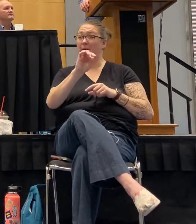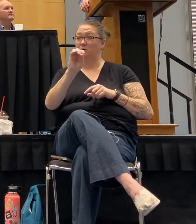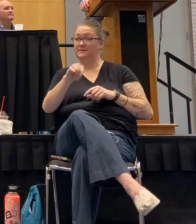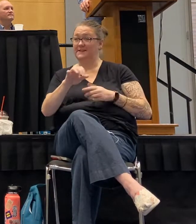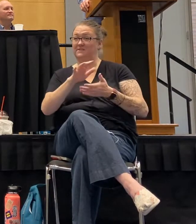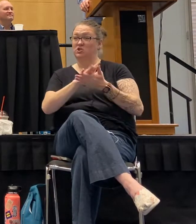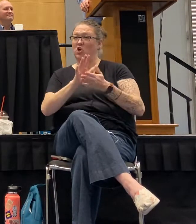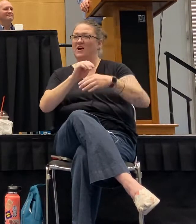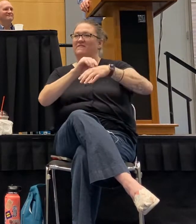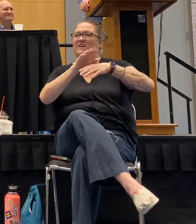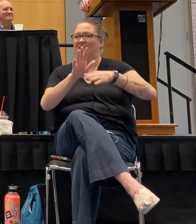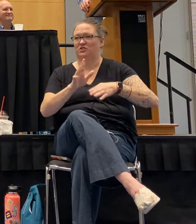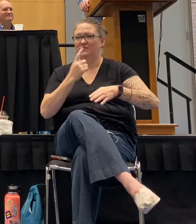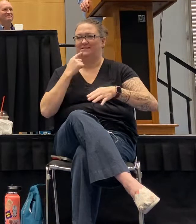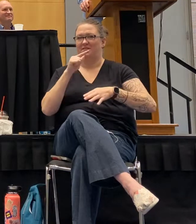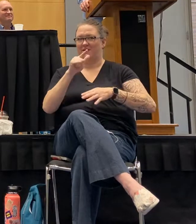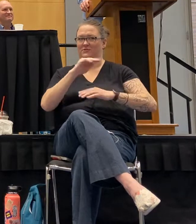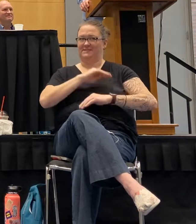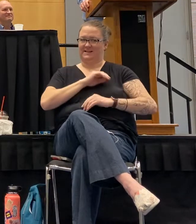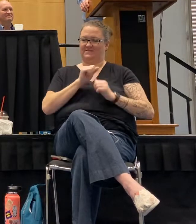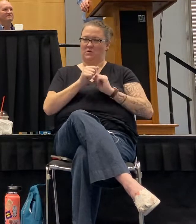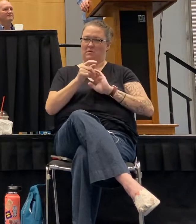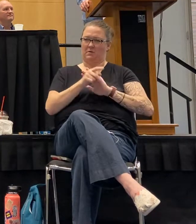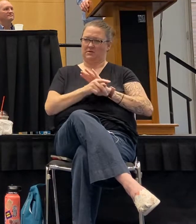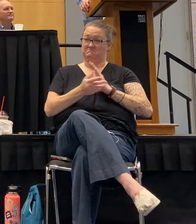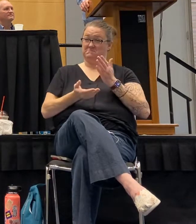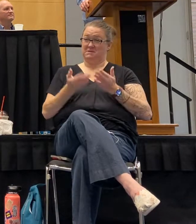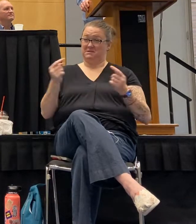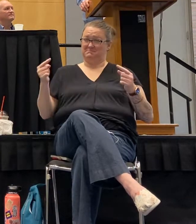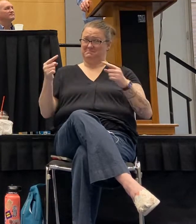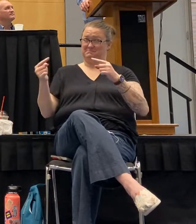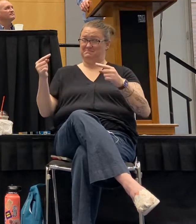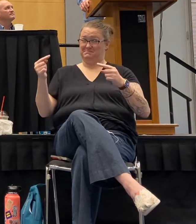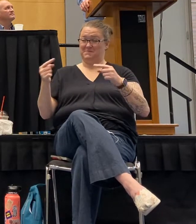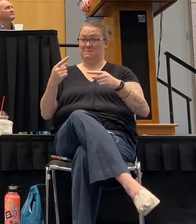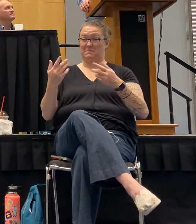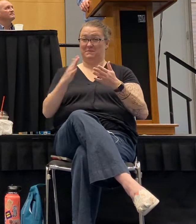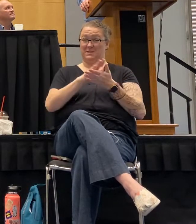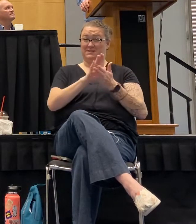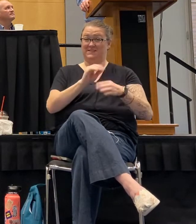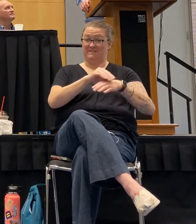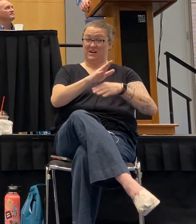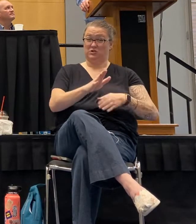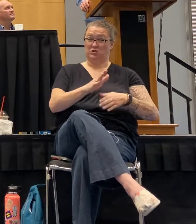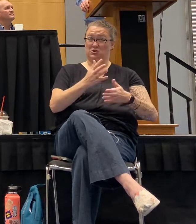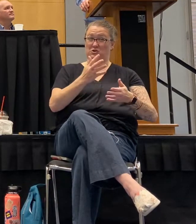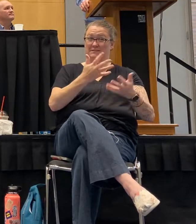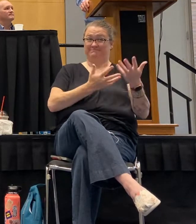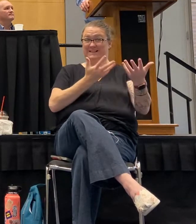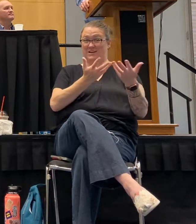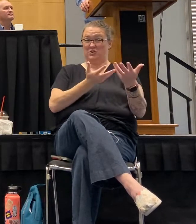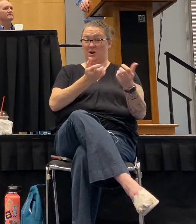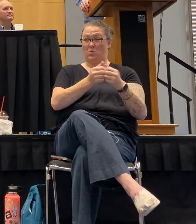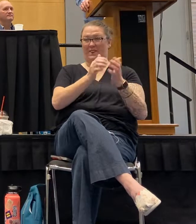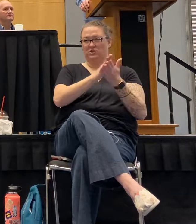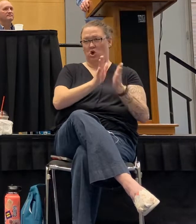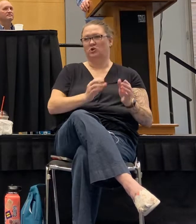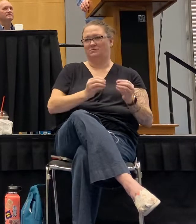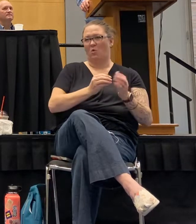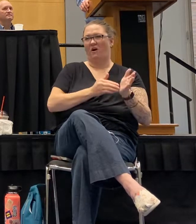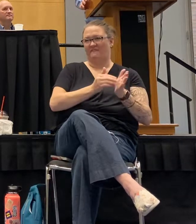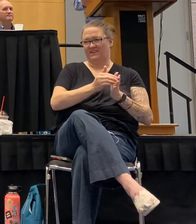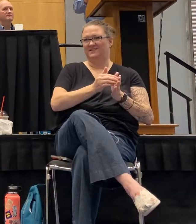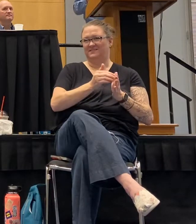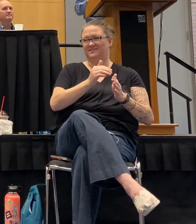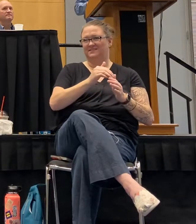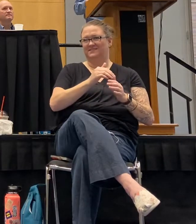scholar advisors said they're satisfied with the policy. This may be because the scholar advisors are more likely to be interacting with the scholars at the orientation, or